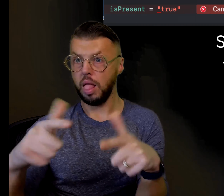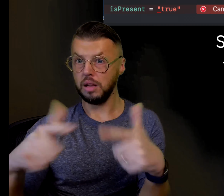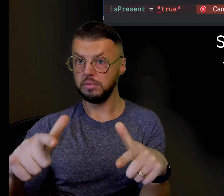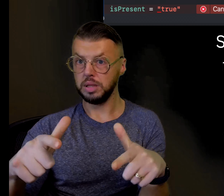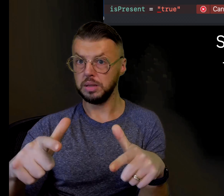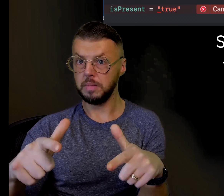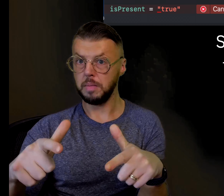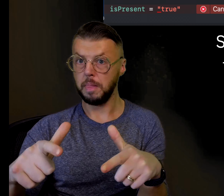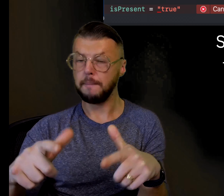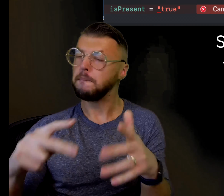language.